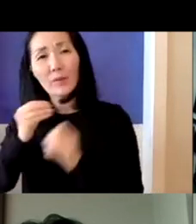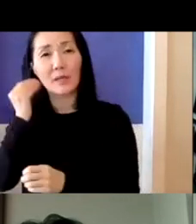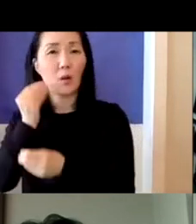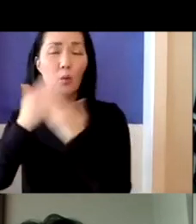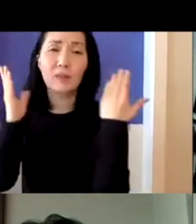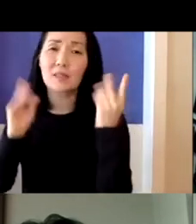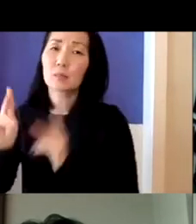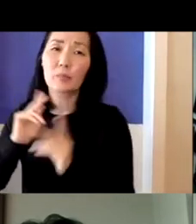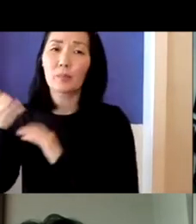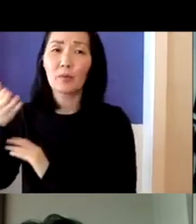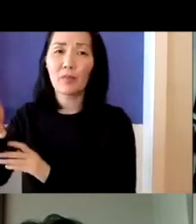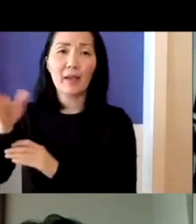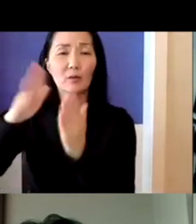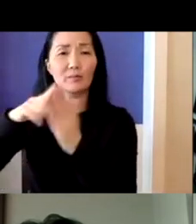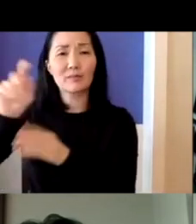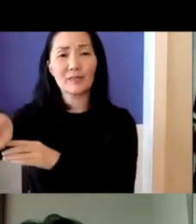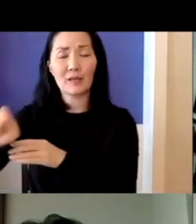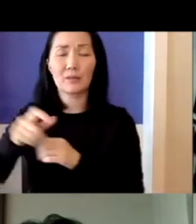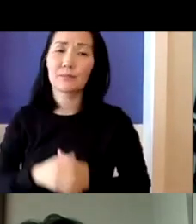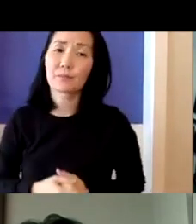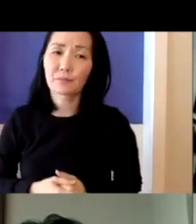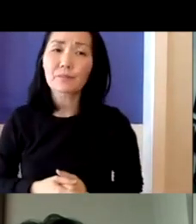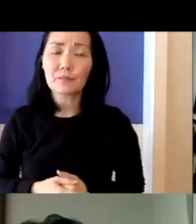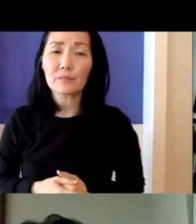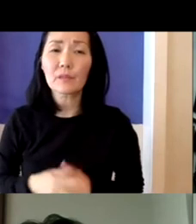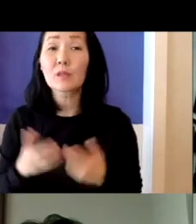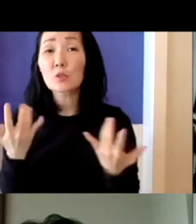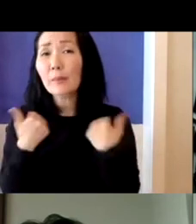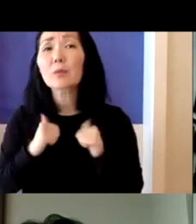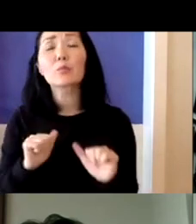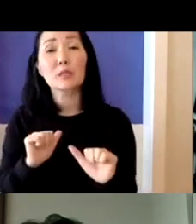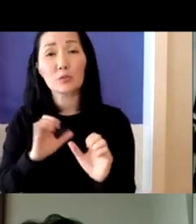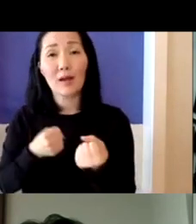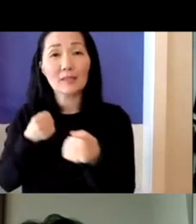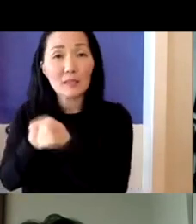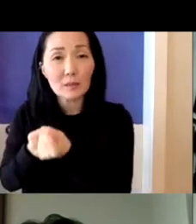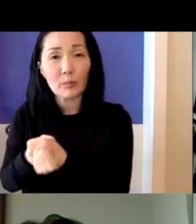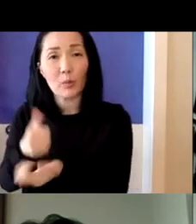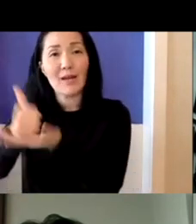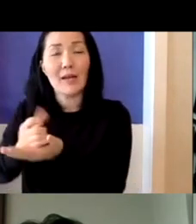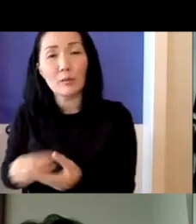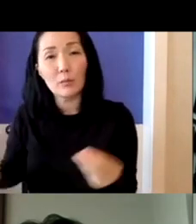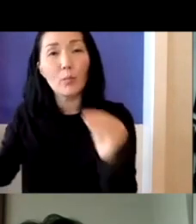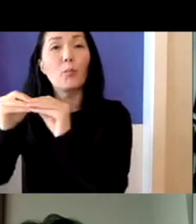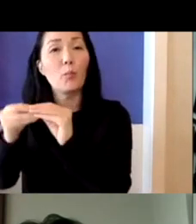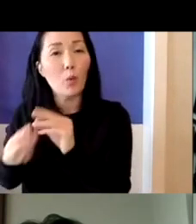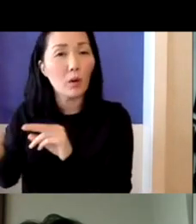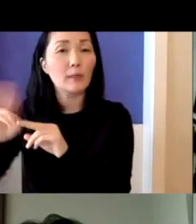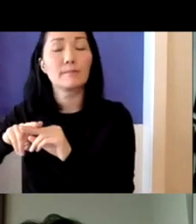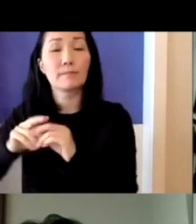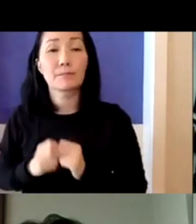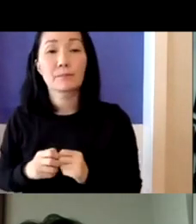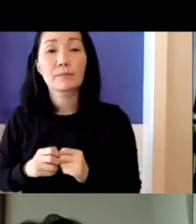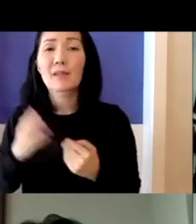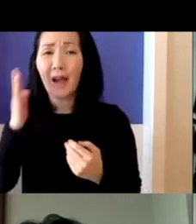maybe doubling down on our efforts to help those people. Our organization, and it's taken us a long time, I'll be the first